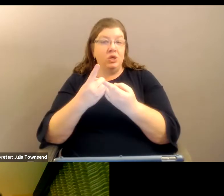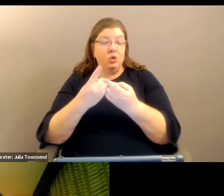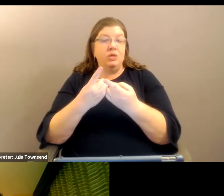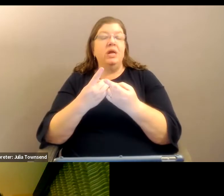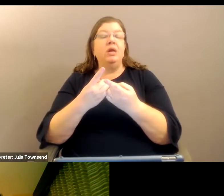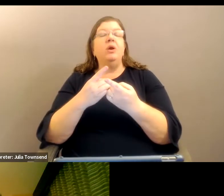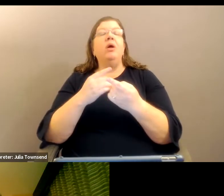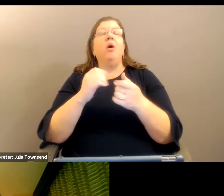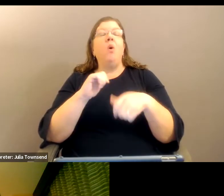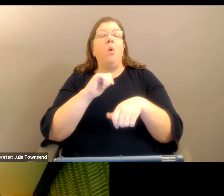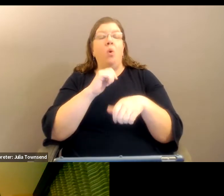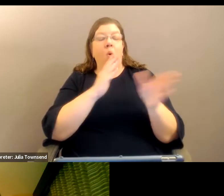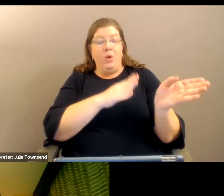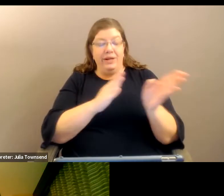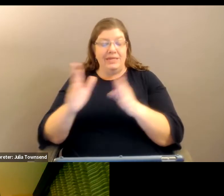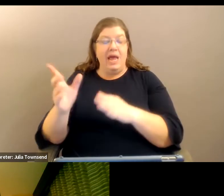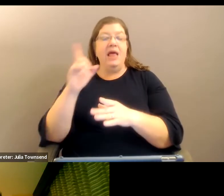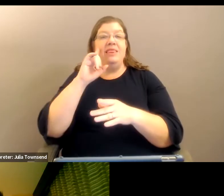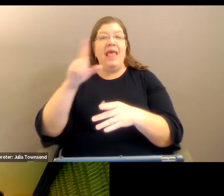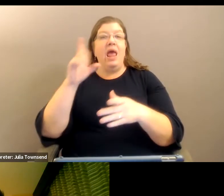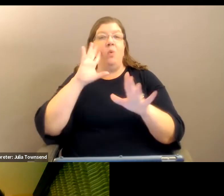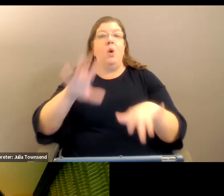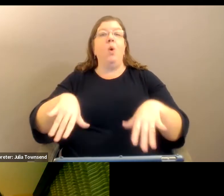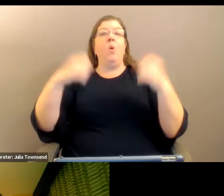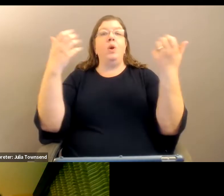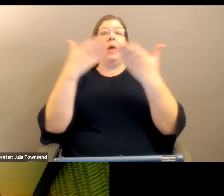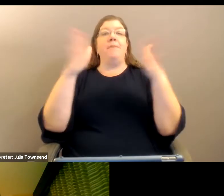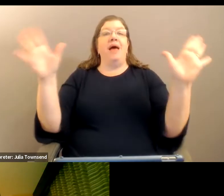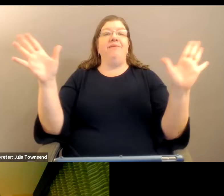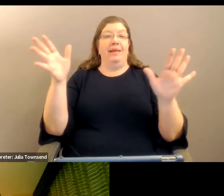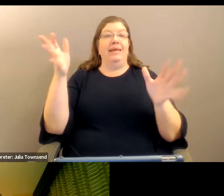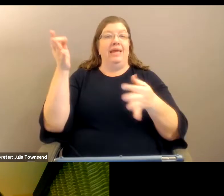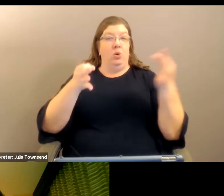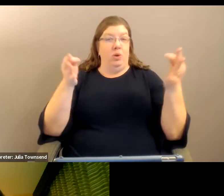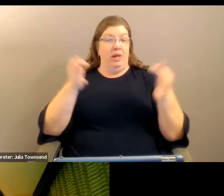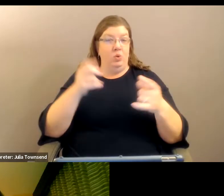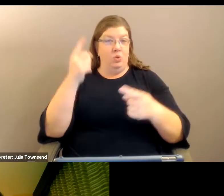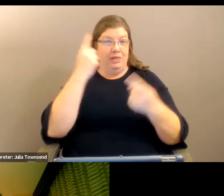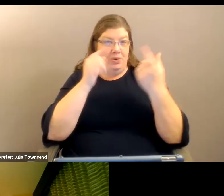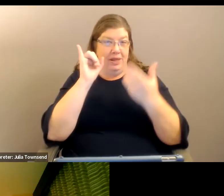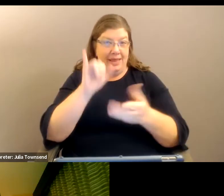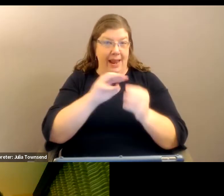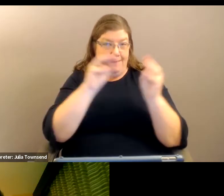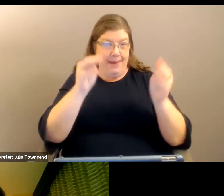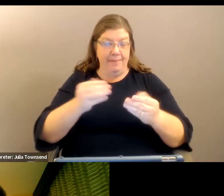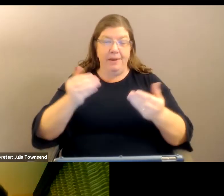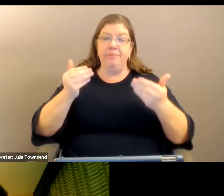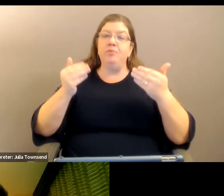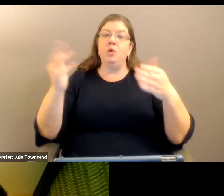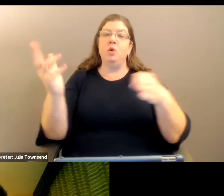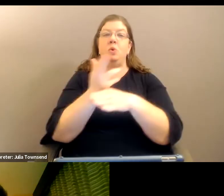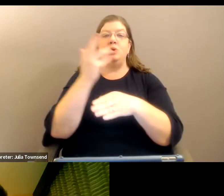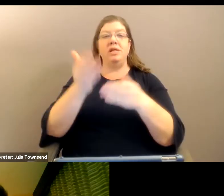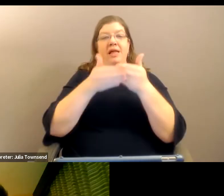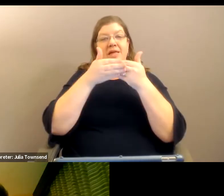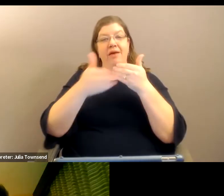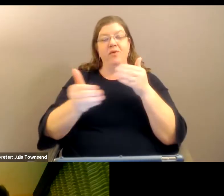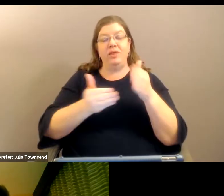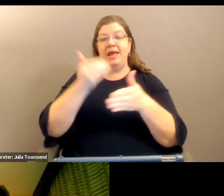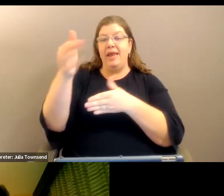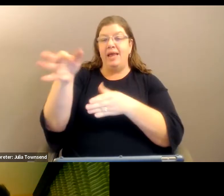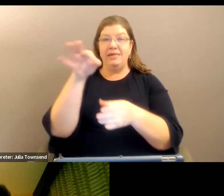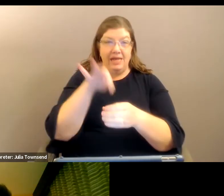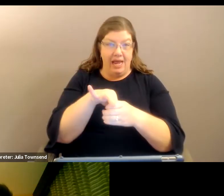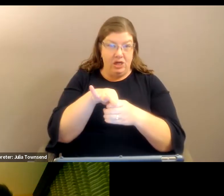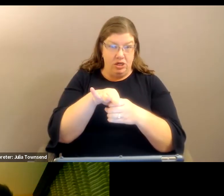to consider the map that we provide to them and move forward and utilize that in the next